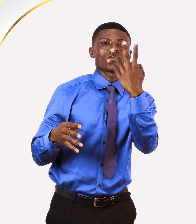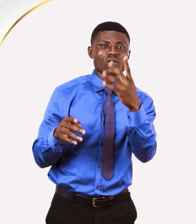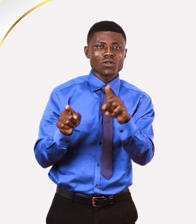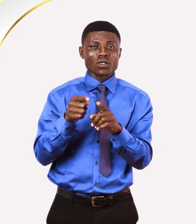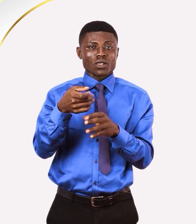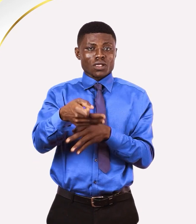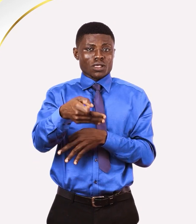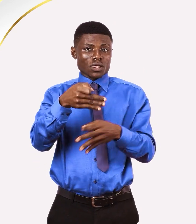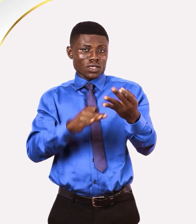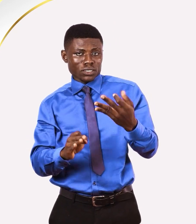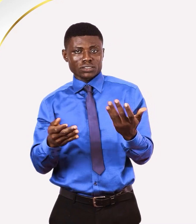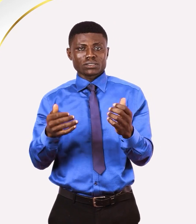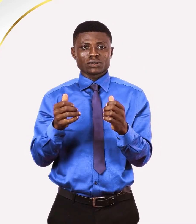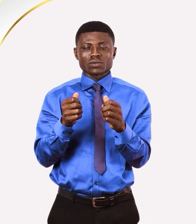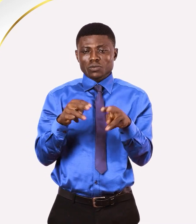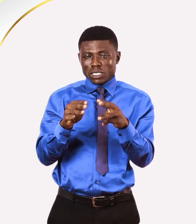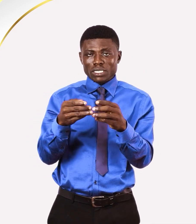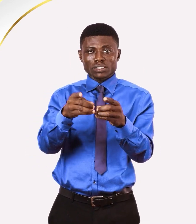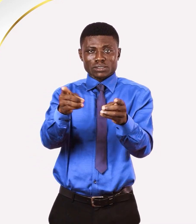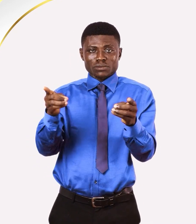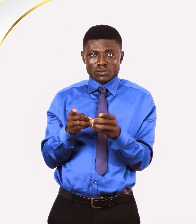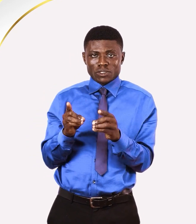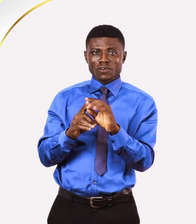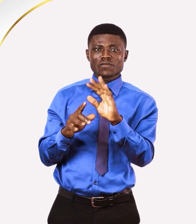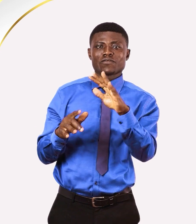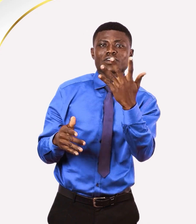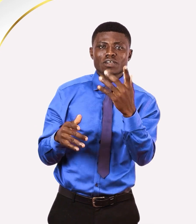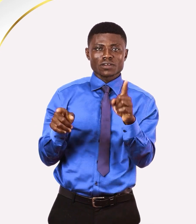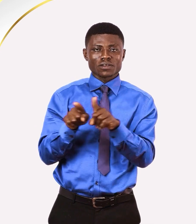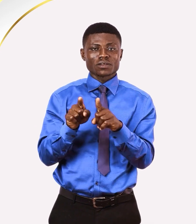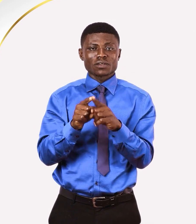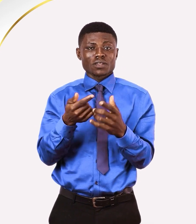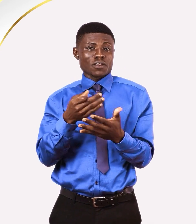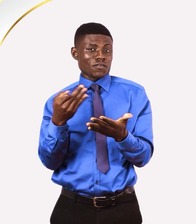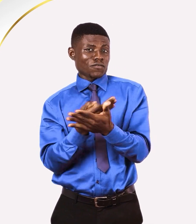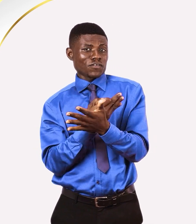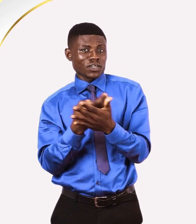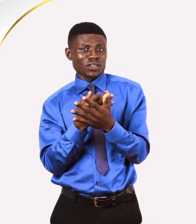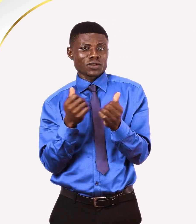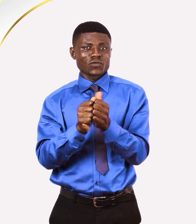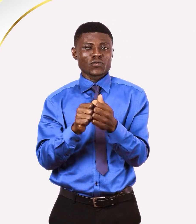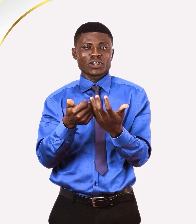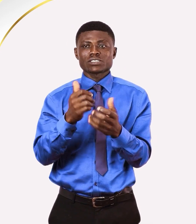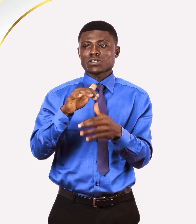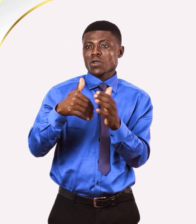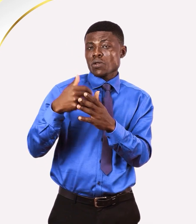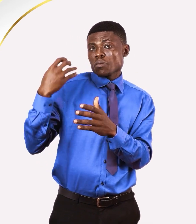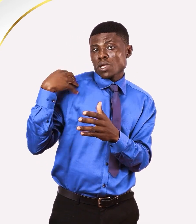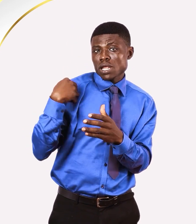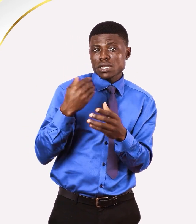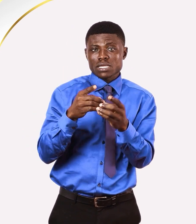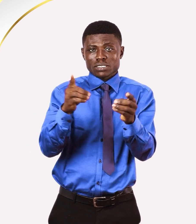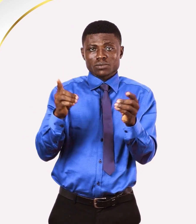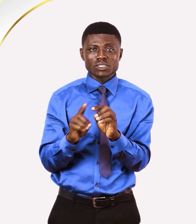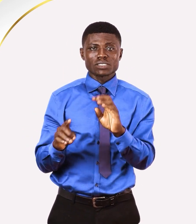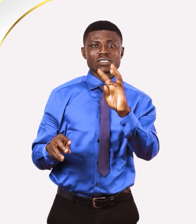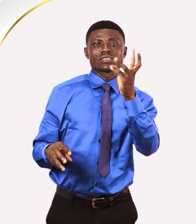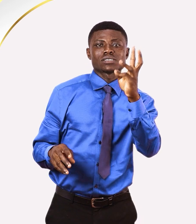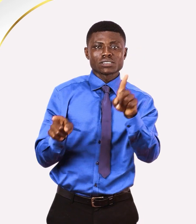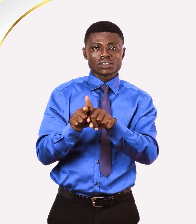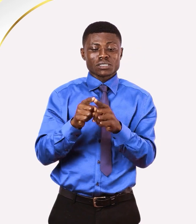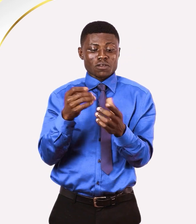4. Exchanges and Markets Department. 5. Finance and Capital Department.